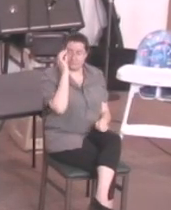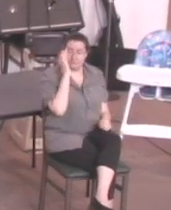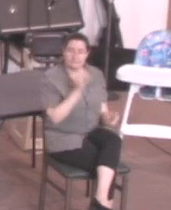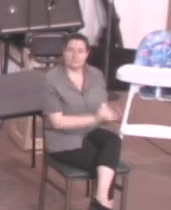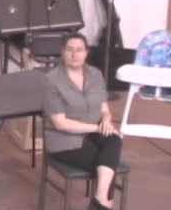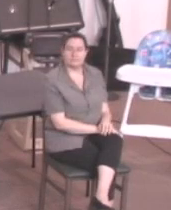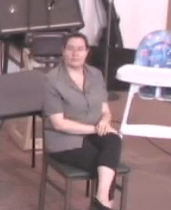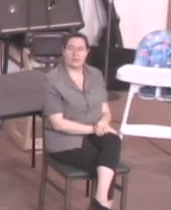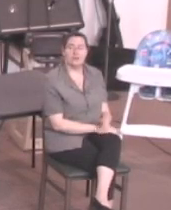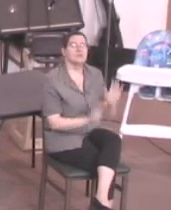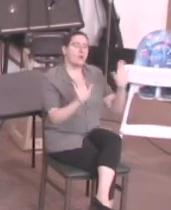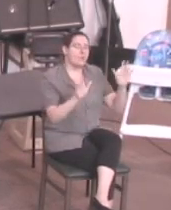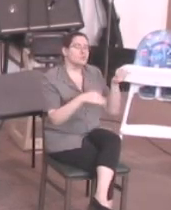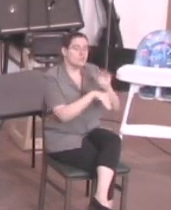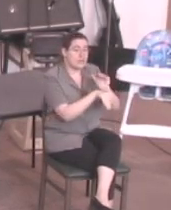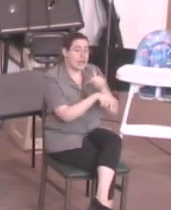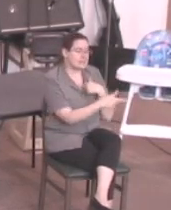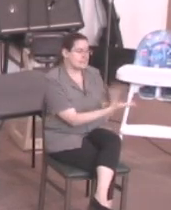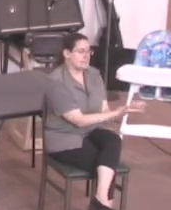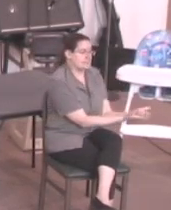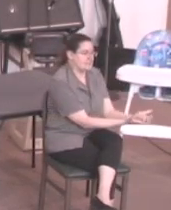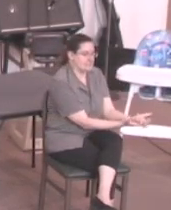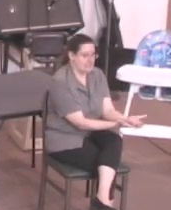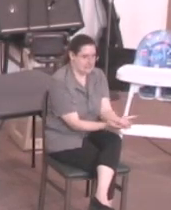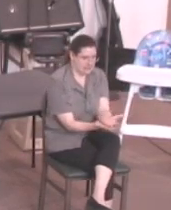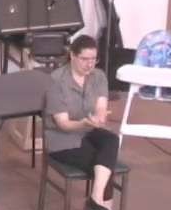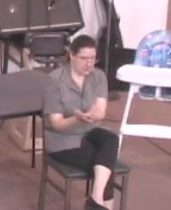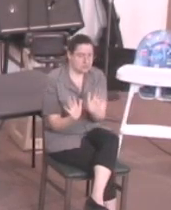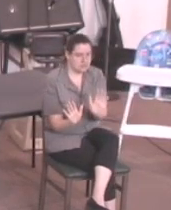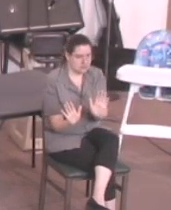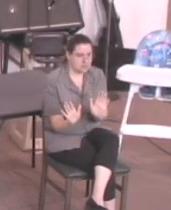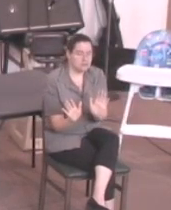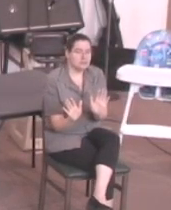So I'm kind of begging you tonight.